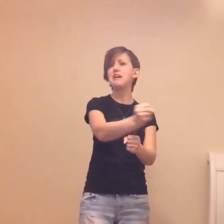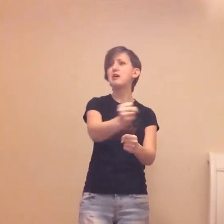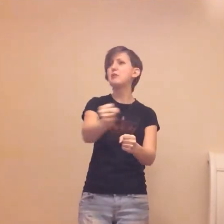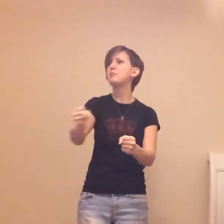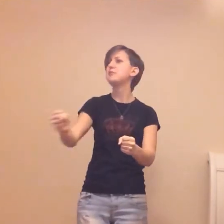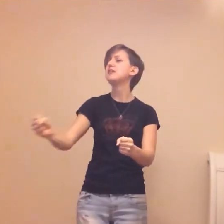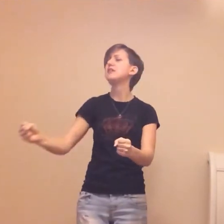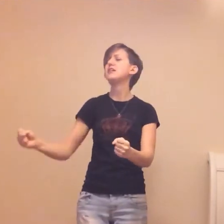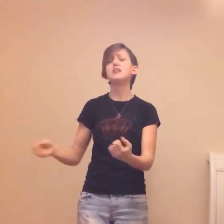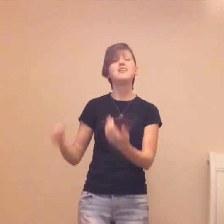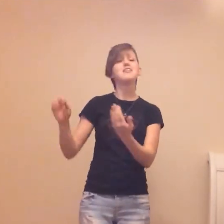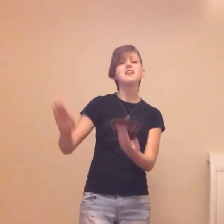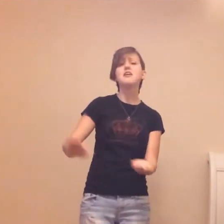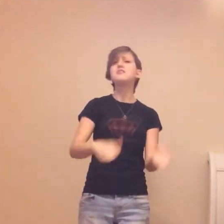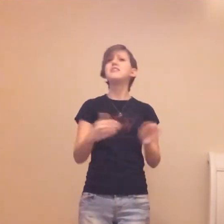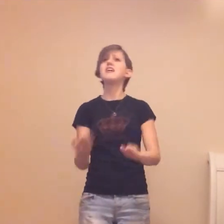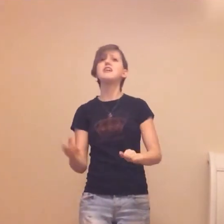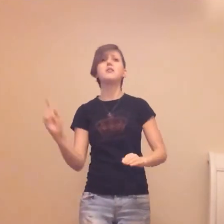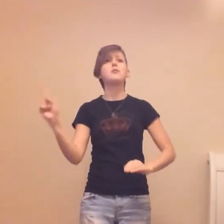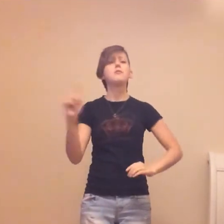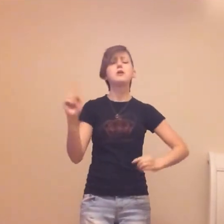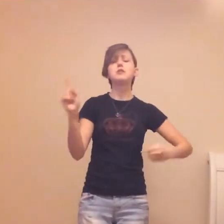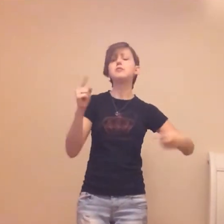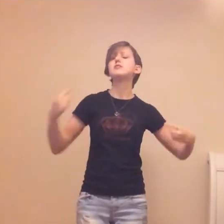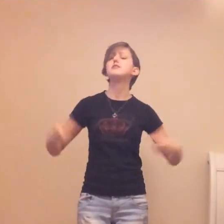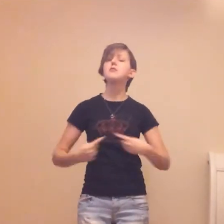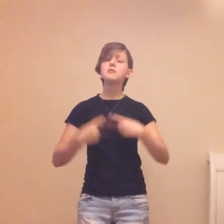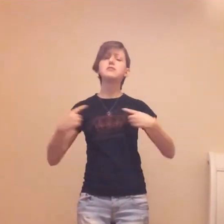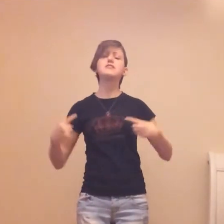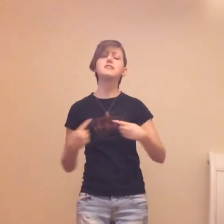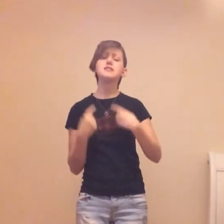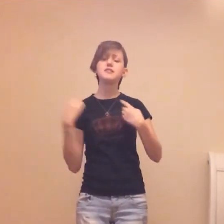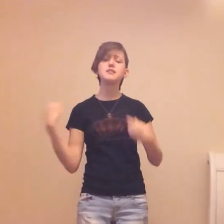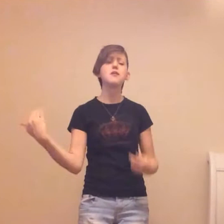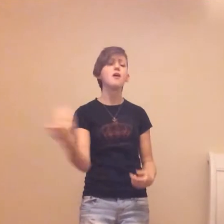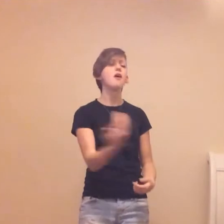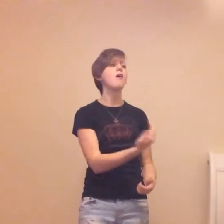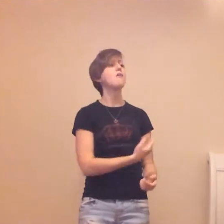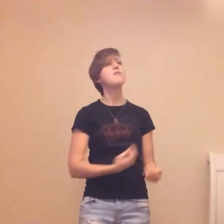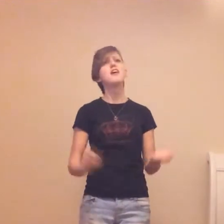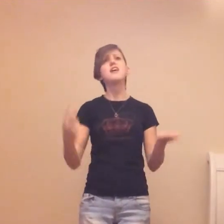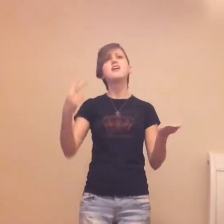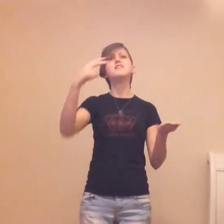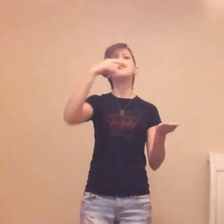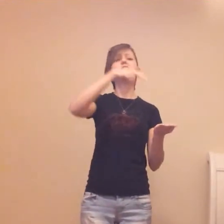The crown began to shake, the stars the stars